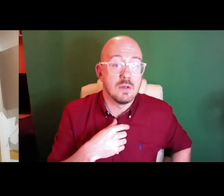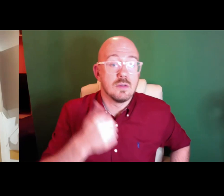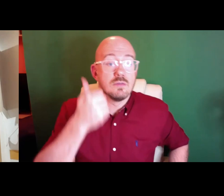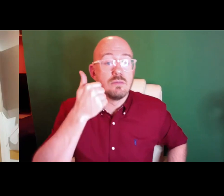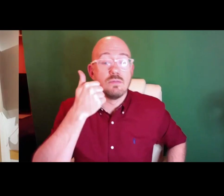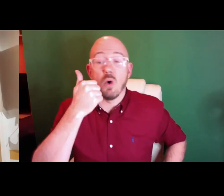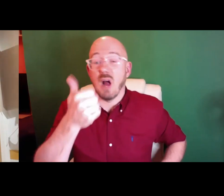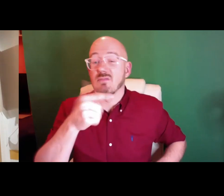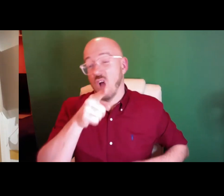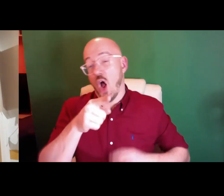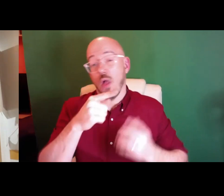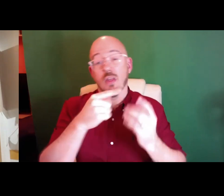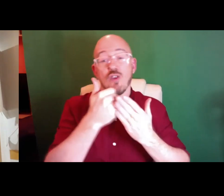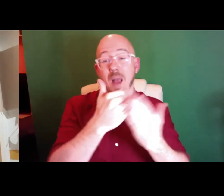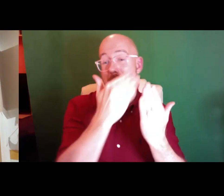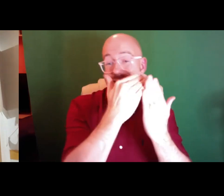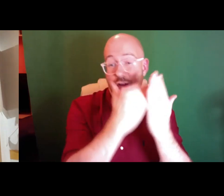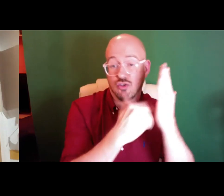Yep, I don't mind, I'll respond to that.